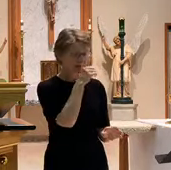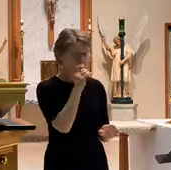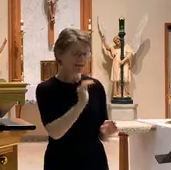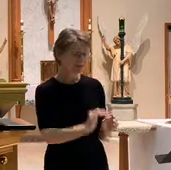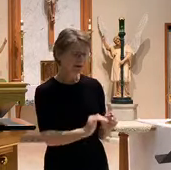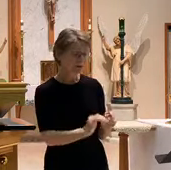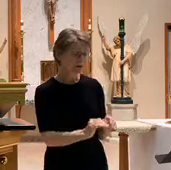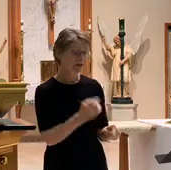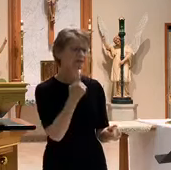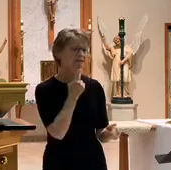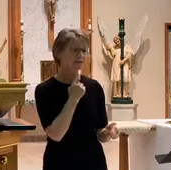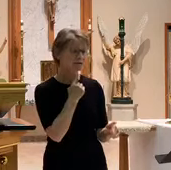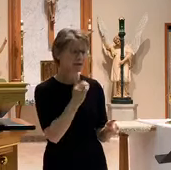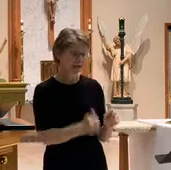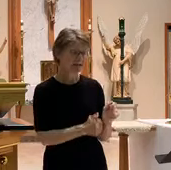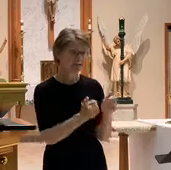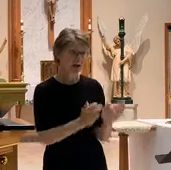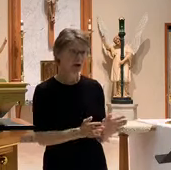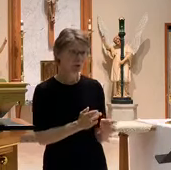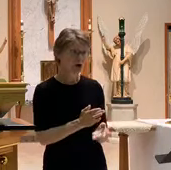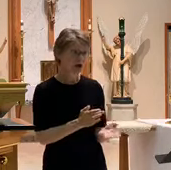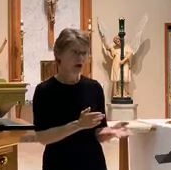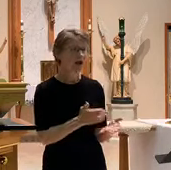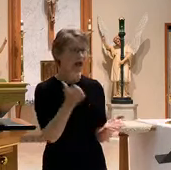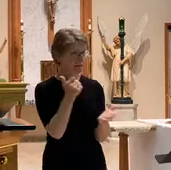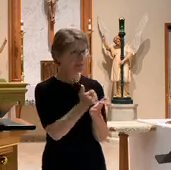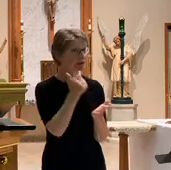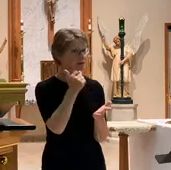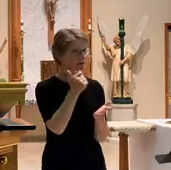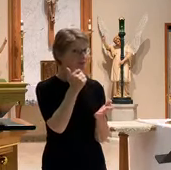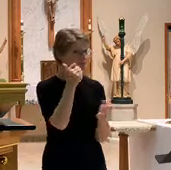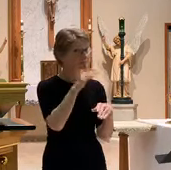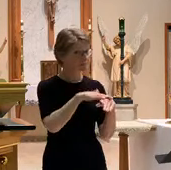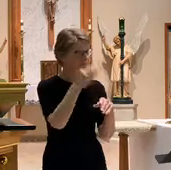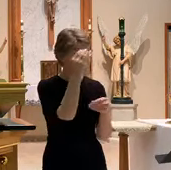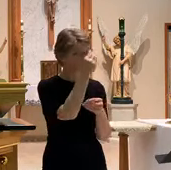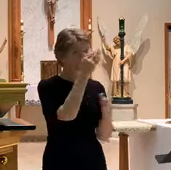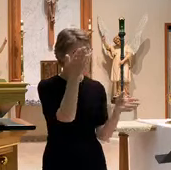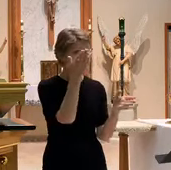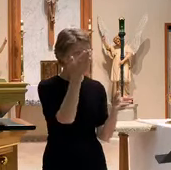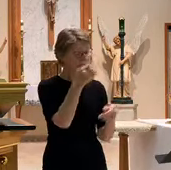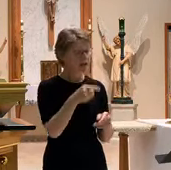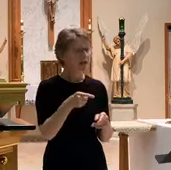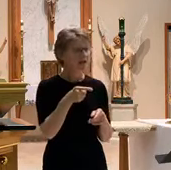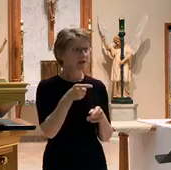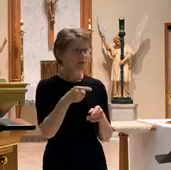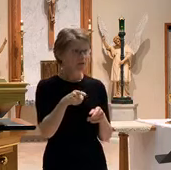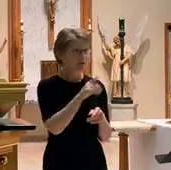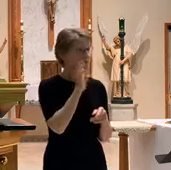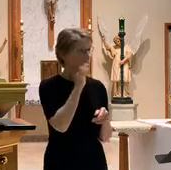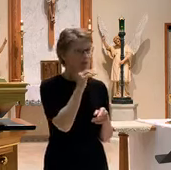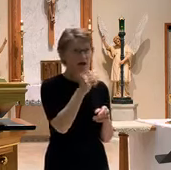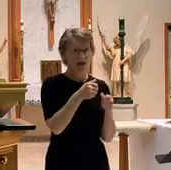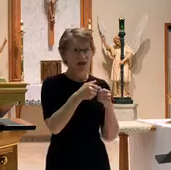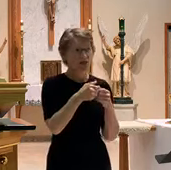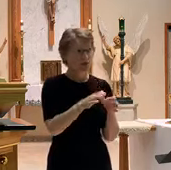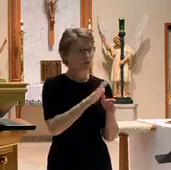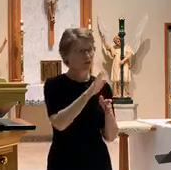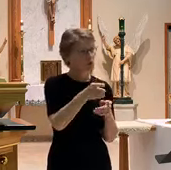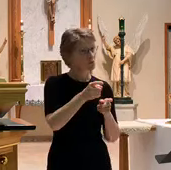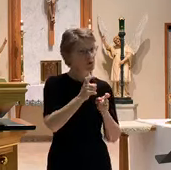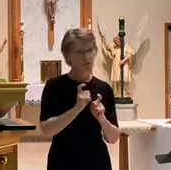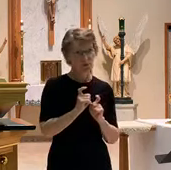little one is a disciple, amen, I say to you, he will surely not lose his